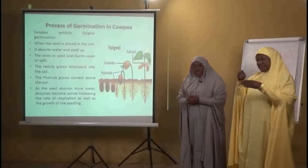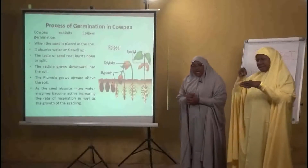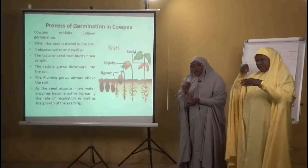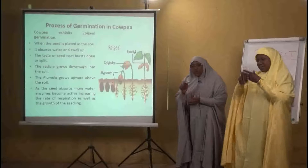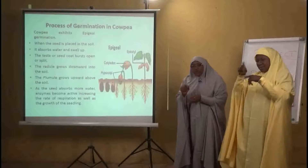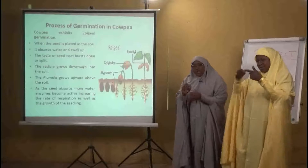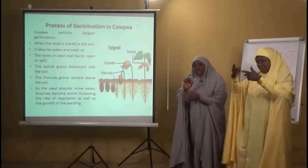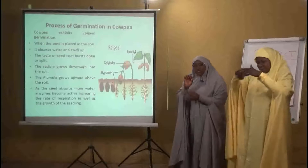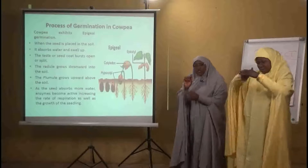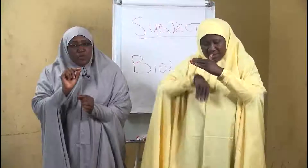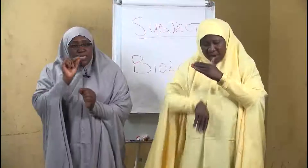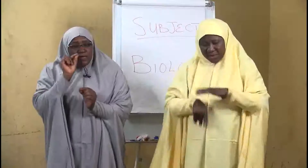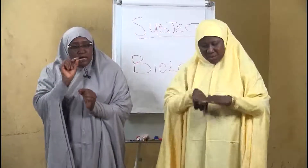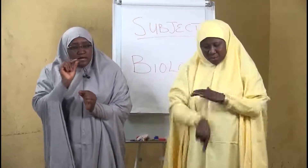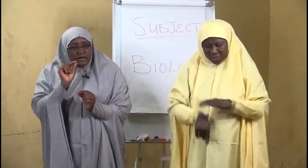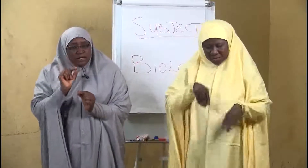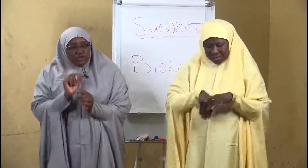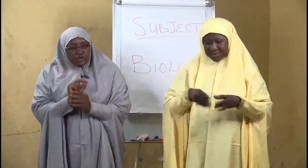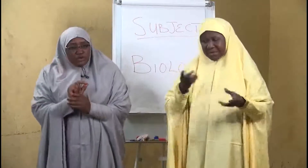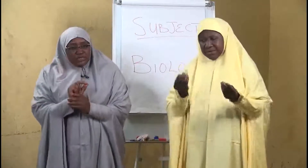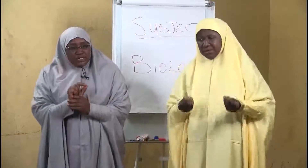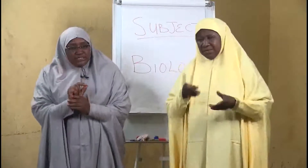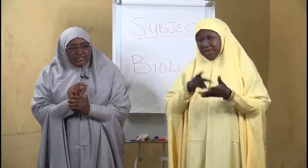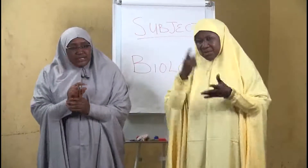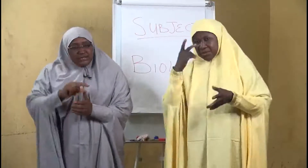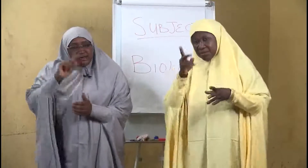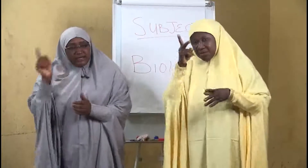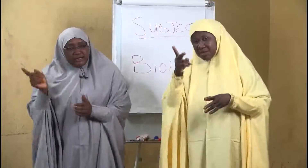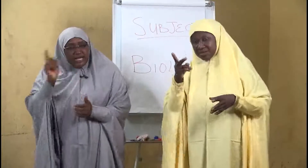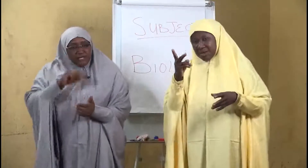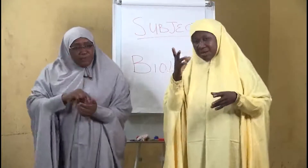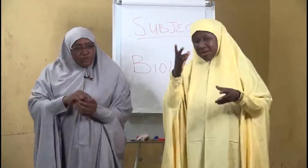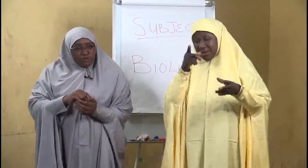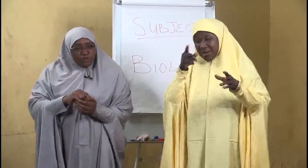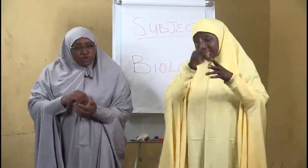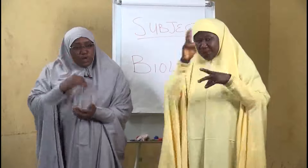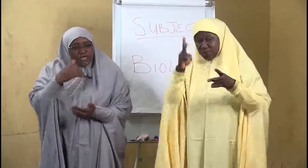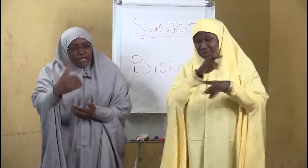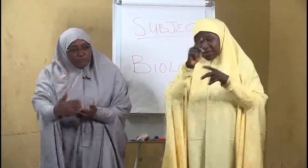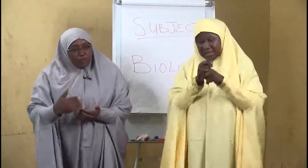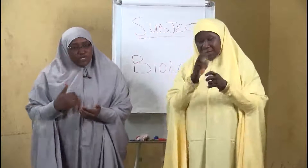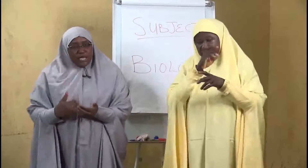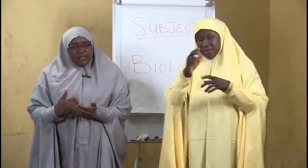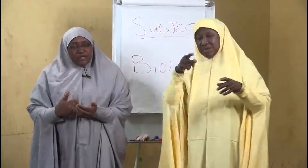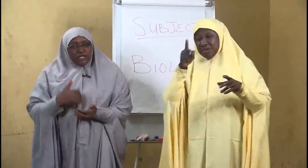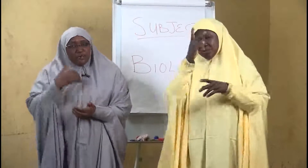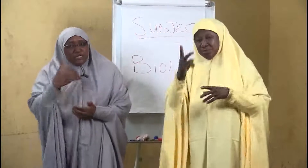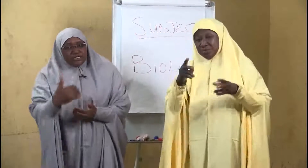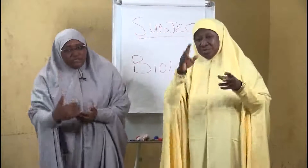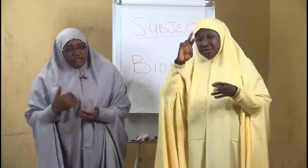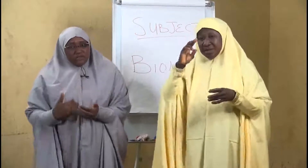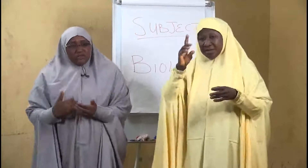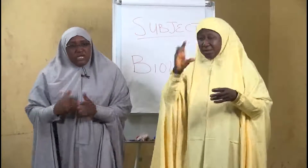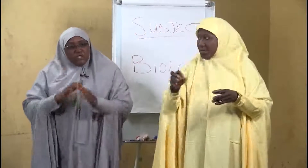soil. I told you there are two structures in the seed, the radicle and the plumule. So when it absorbs water, it